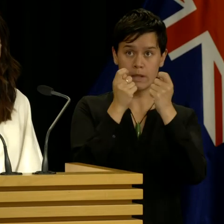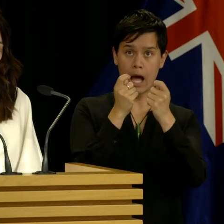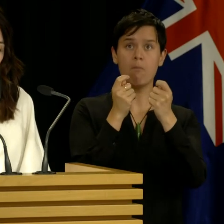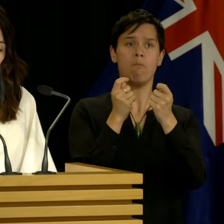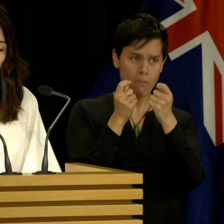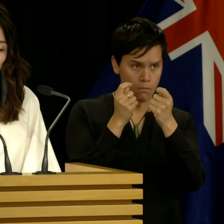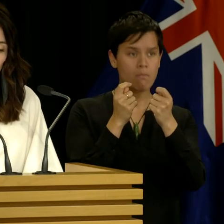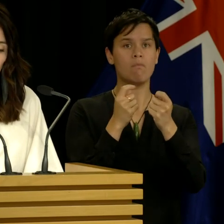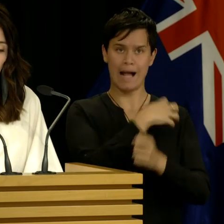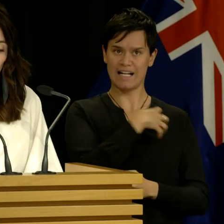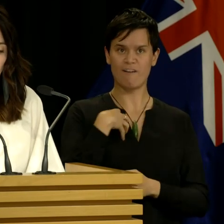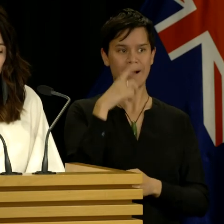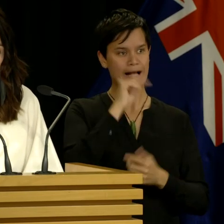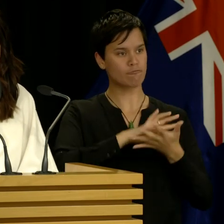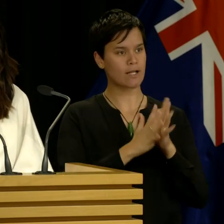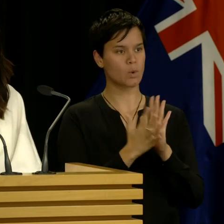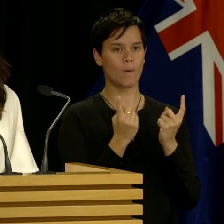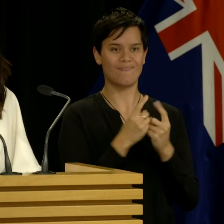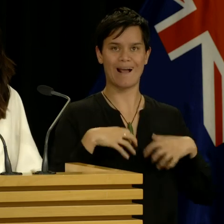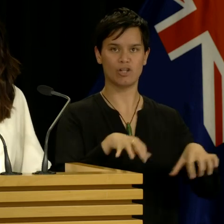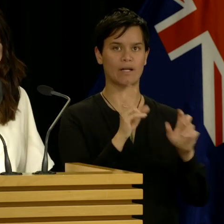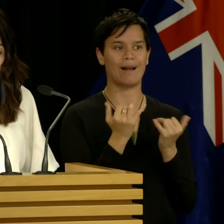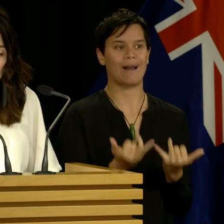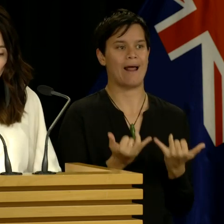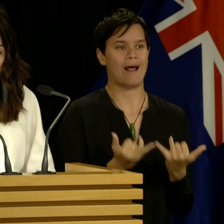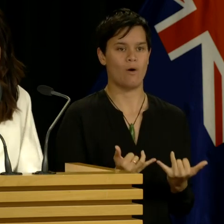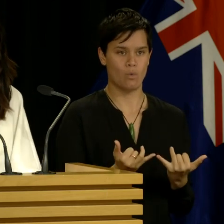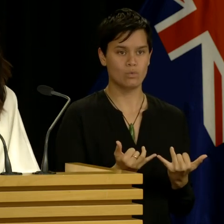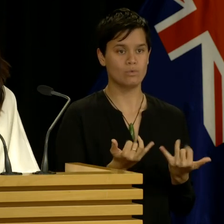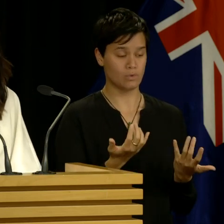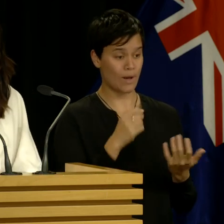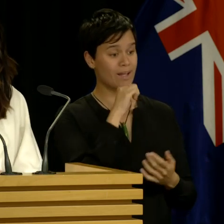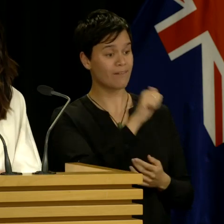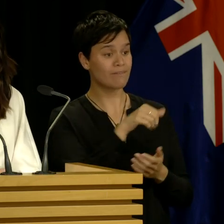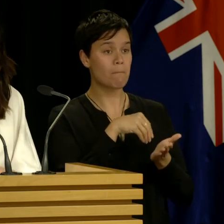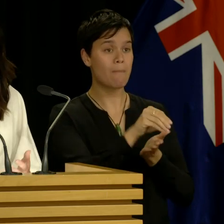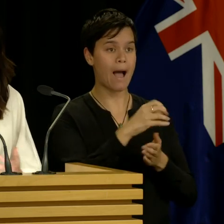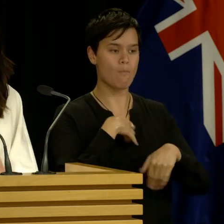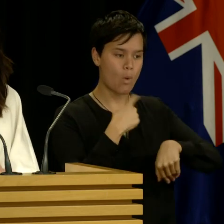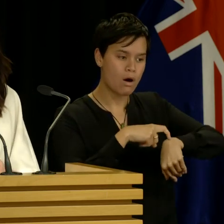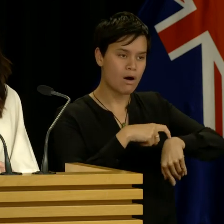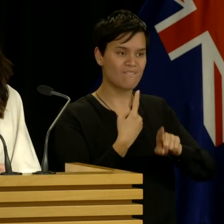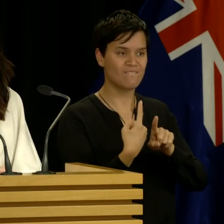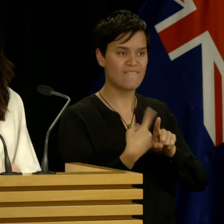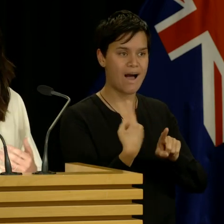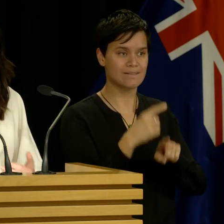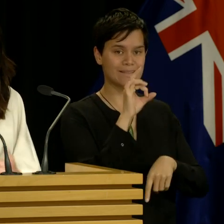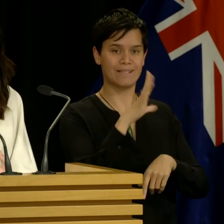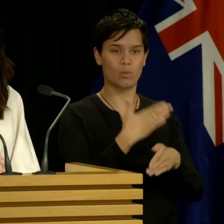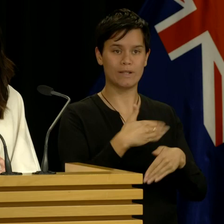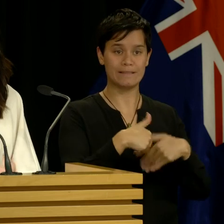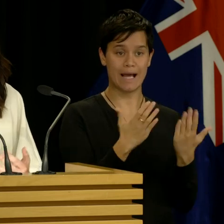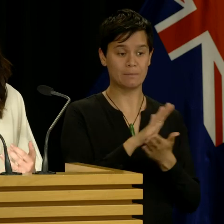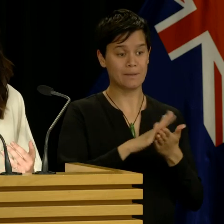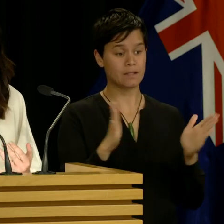thing we as government can do, and we've done it. That's about supporting small businesses affected by COVID-19 with their cash flow. But we